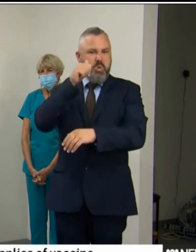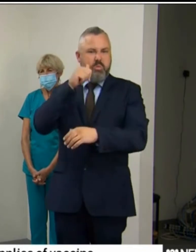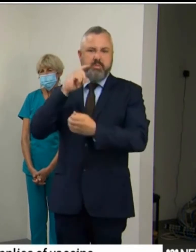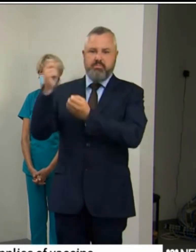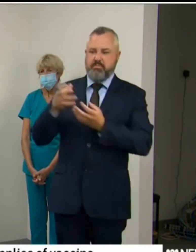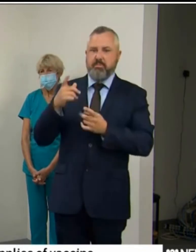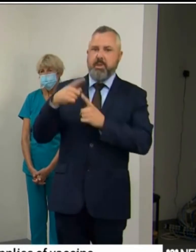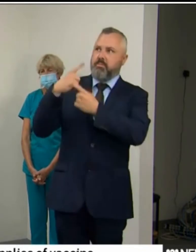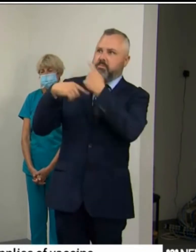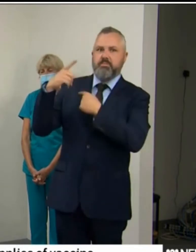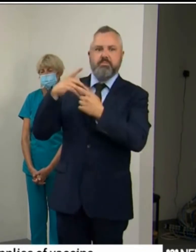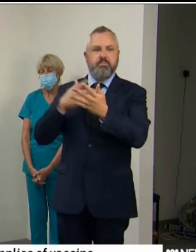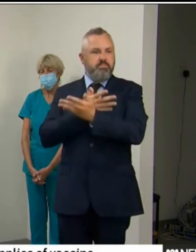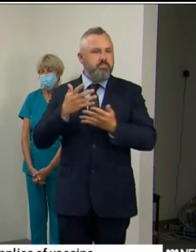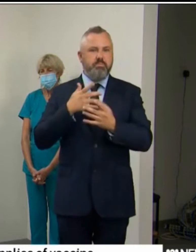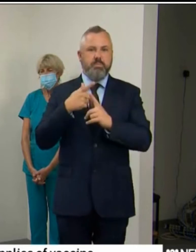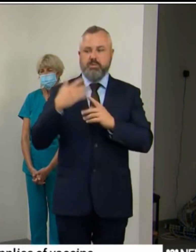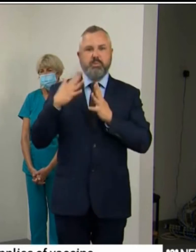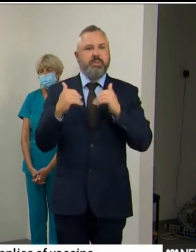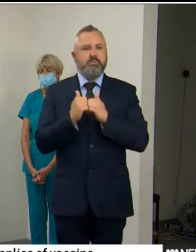the weekend. Claire.